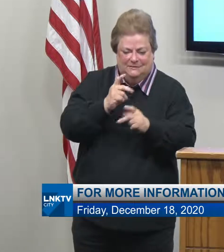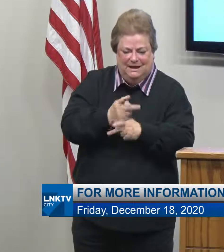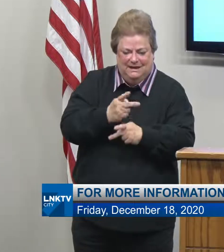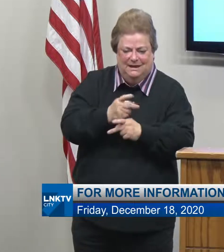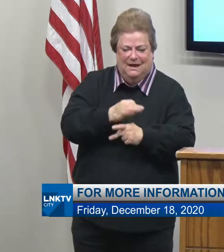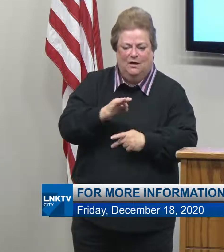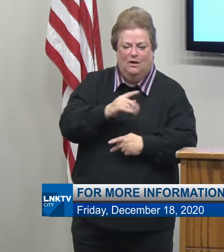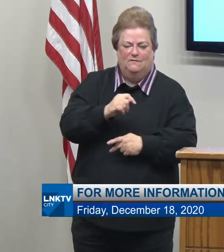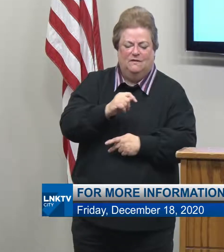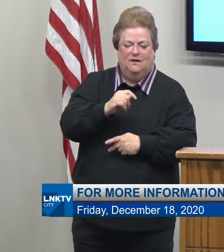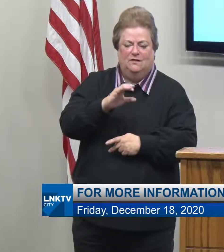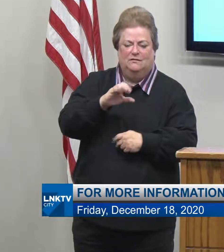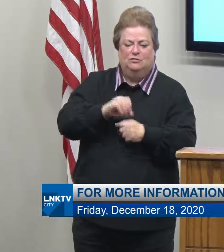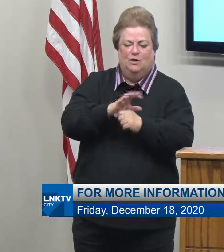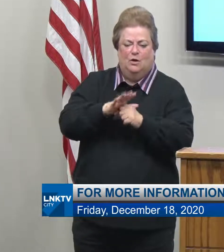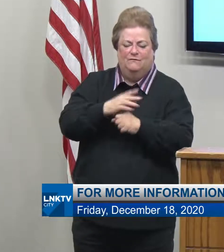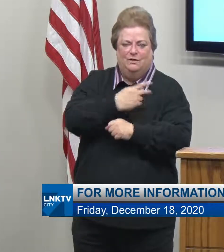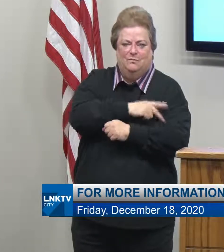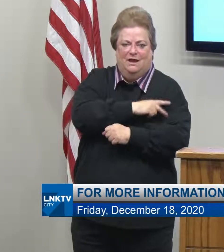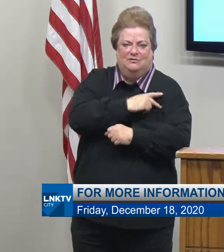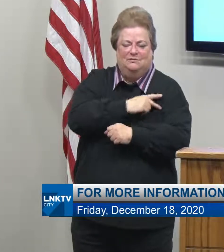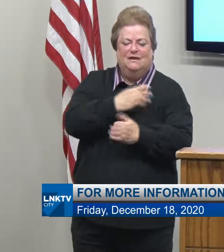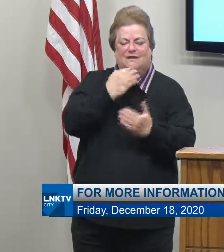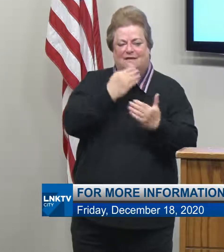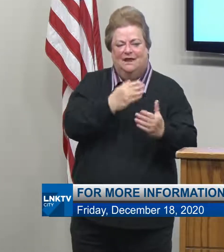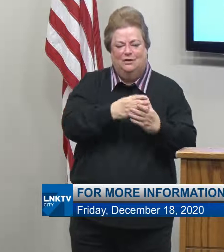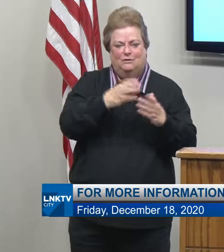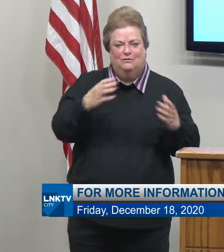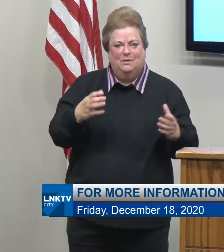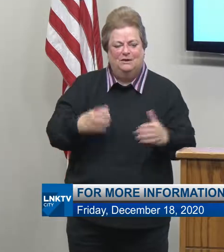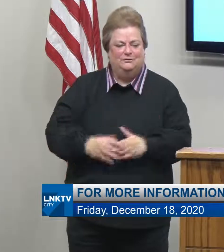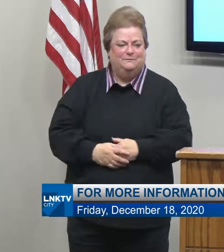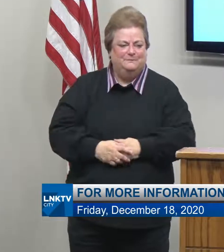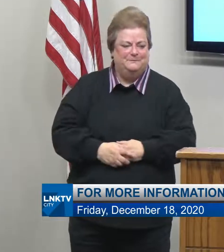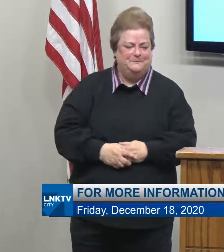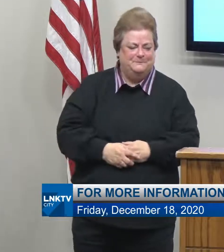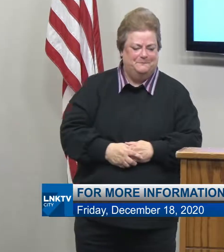patients. All right, thank you so much. Uh-huh.